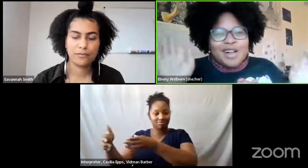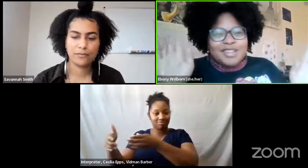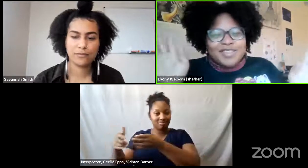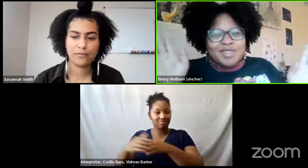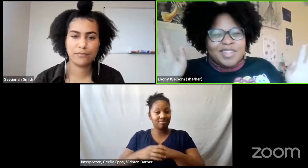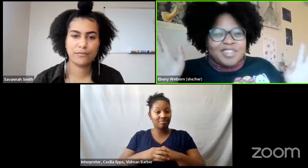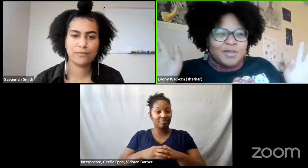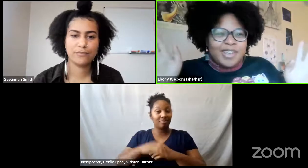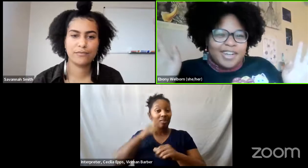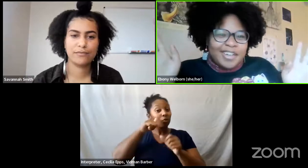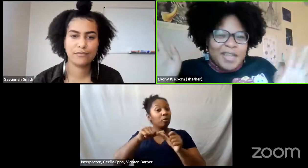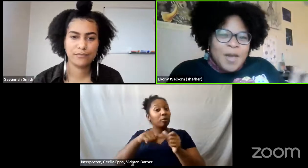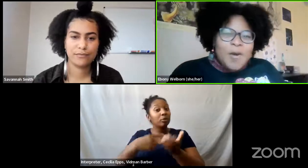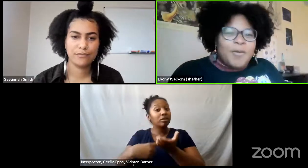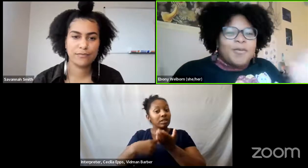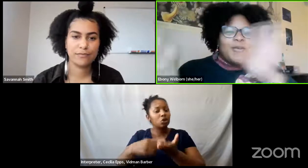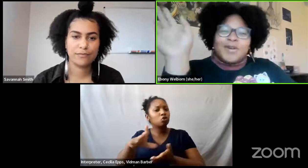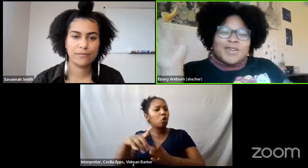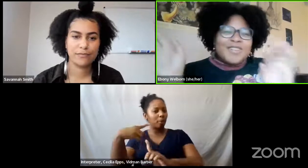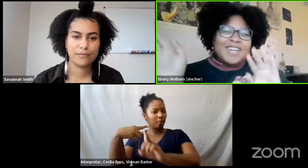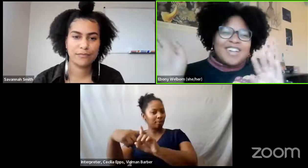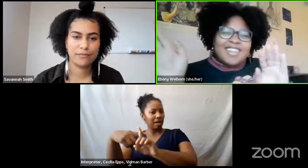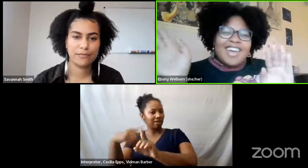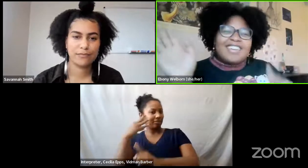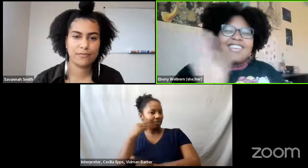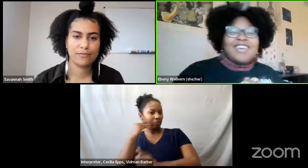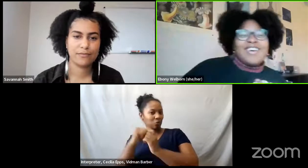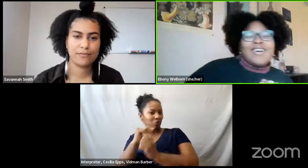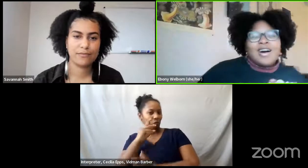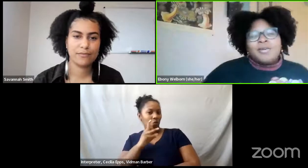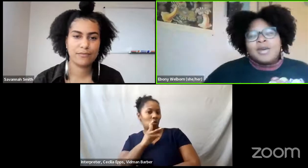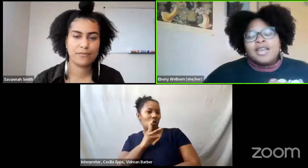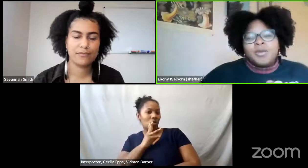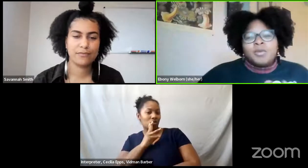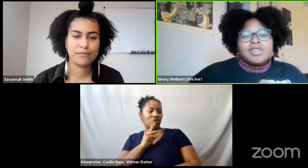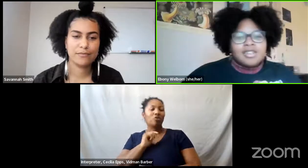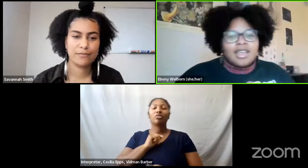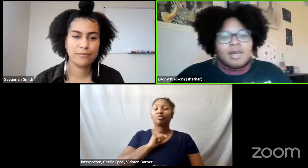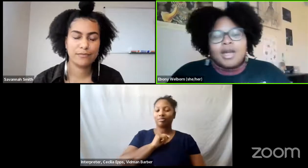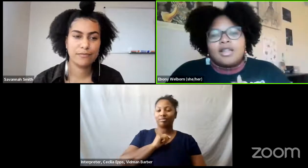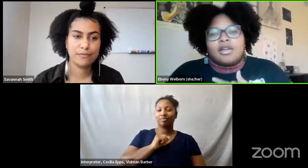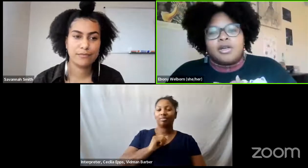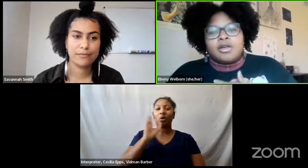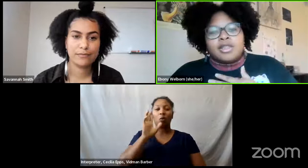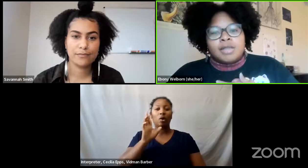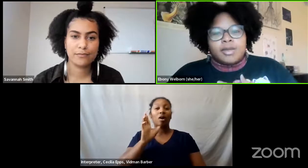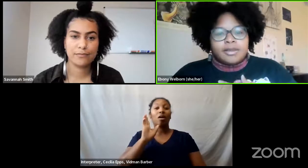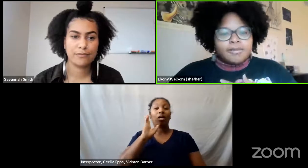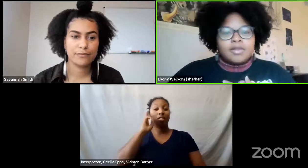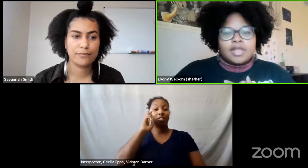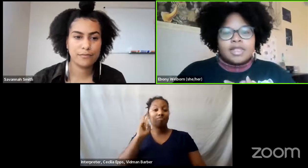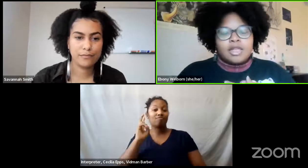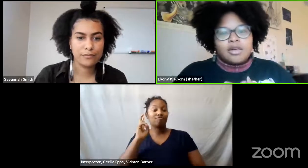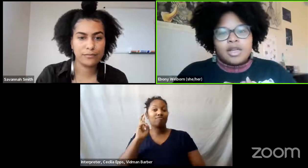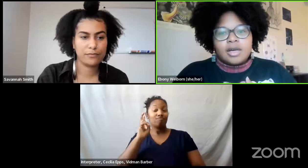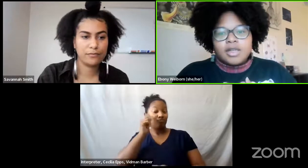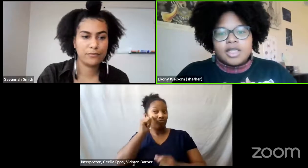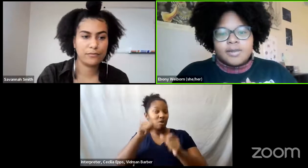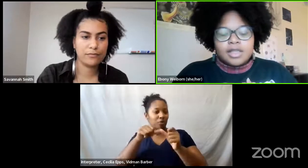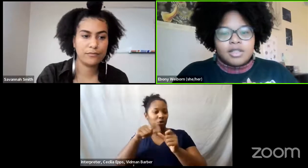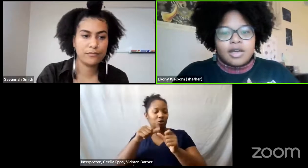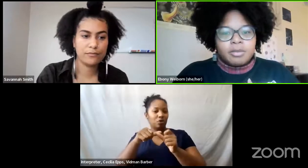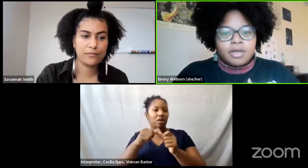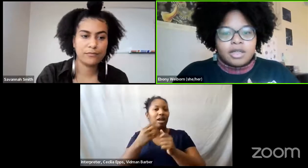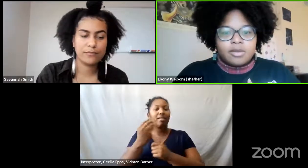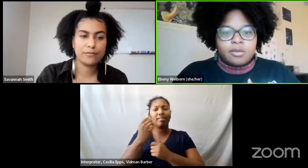earlier, your positive experience with water? We're going to recall that, and we want you to think about it a little more deeply. And so I'm